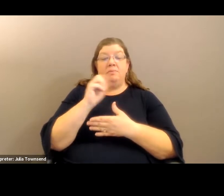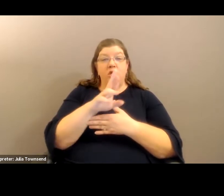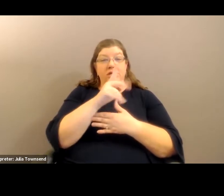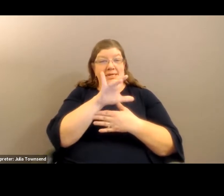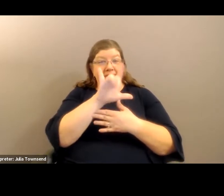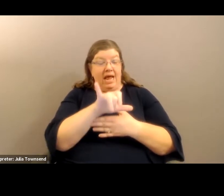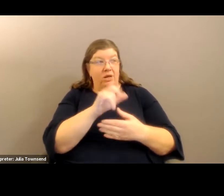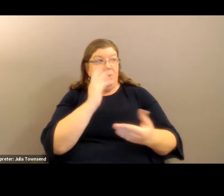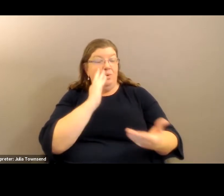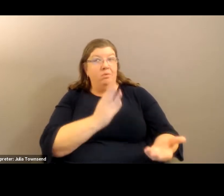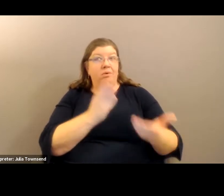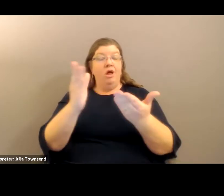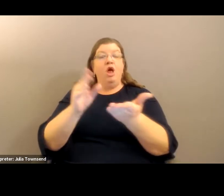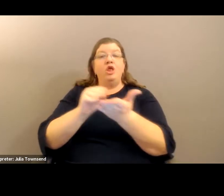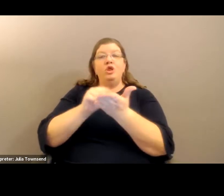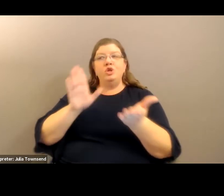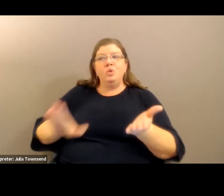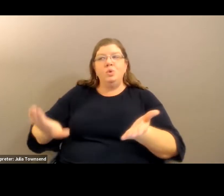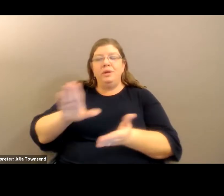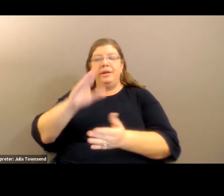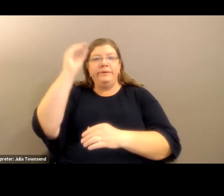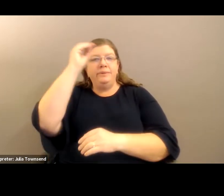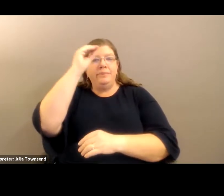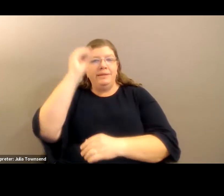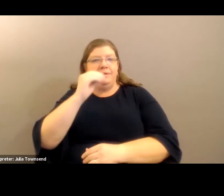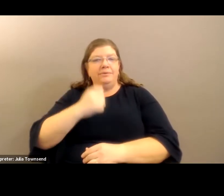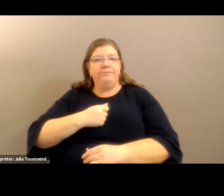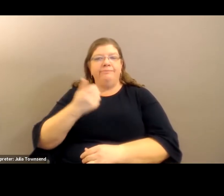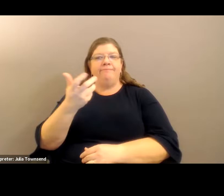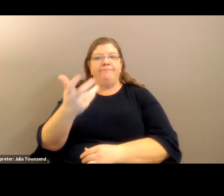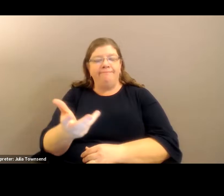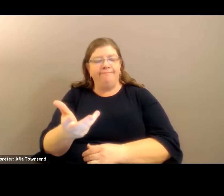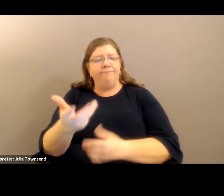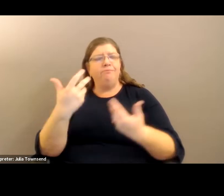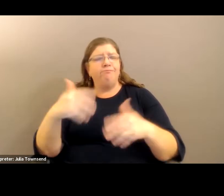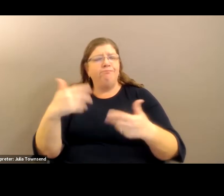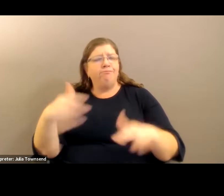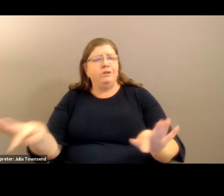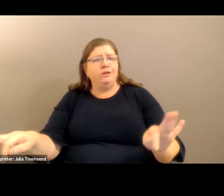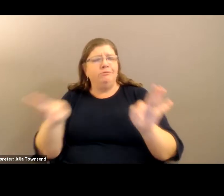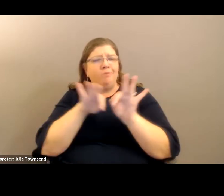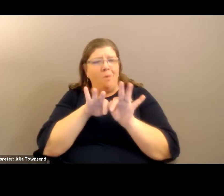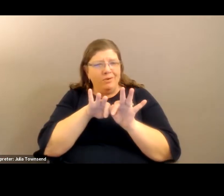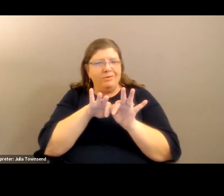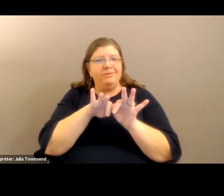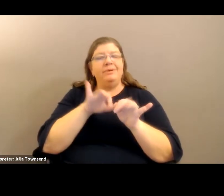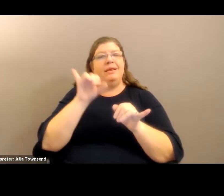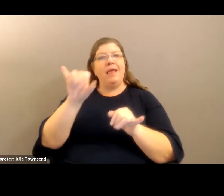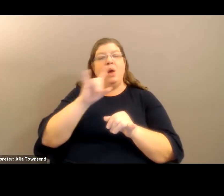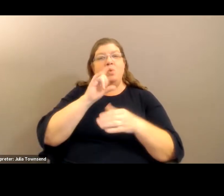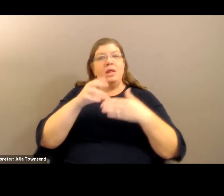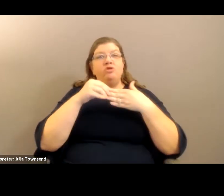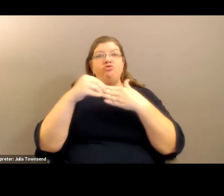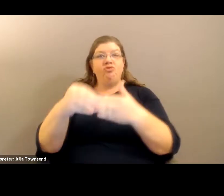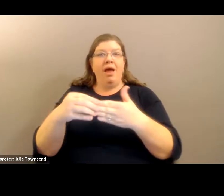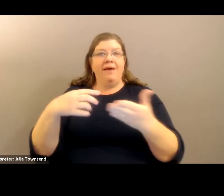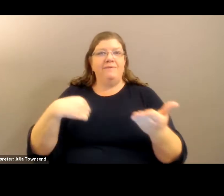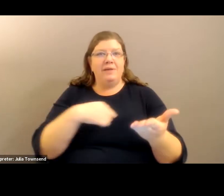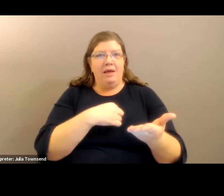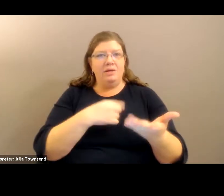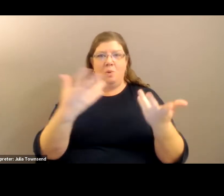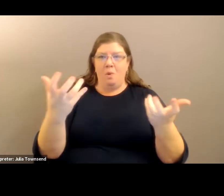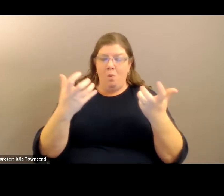up the student voices and how important that is and how that really drives us. We